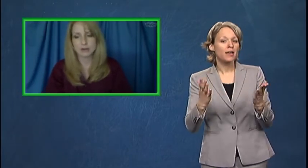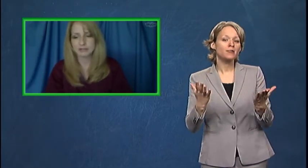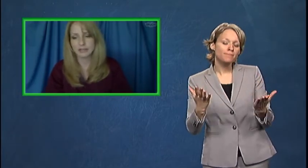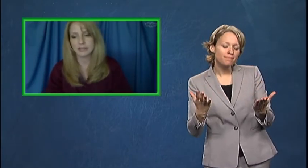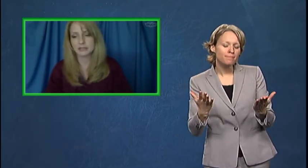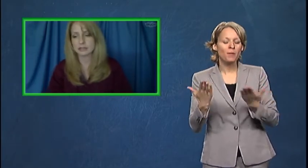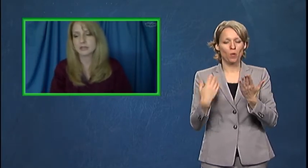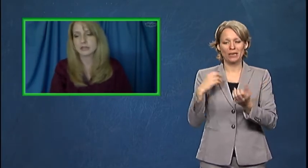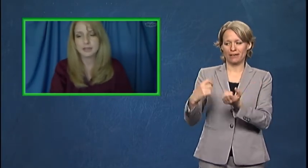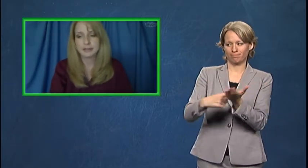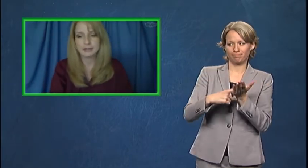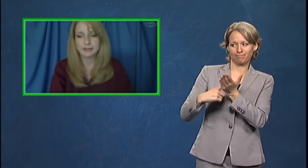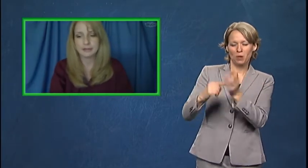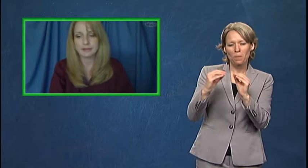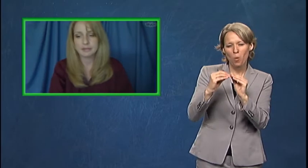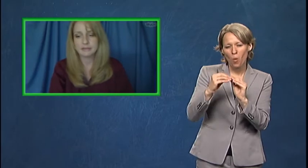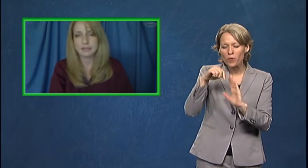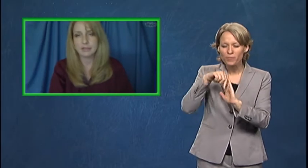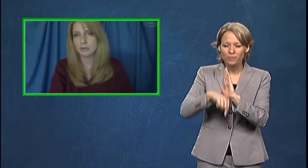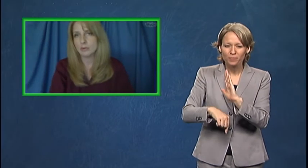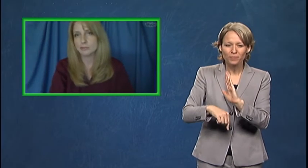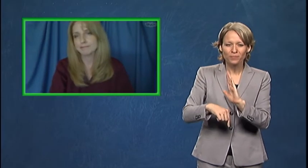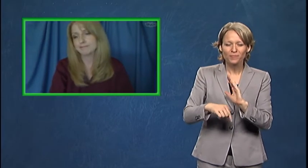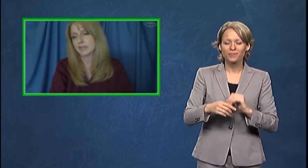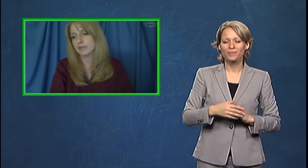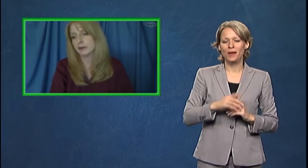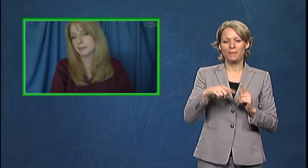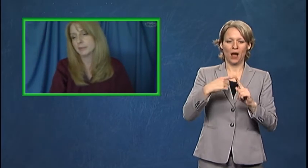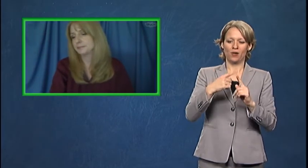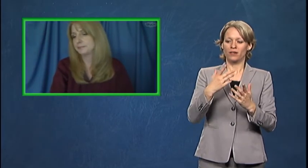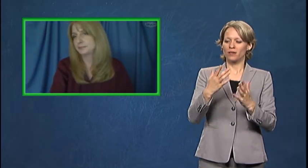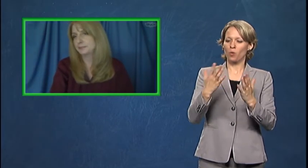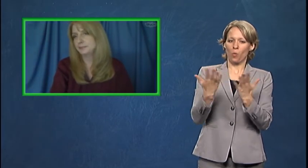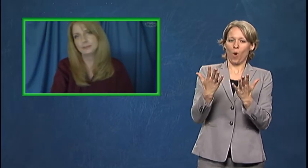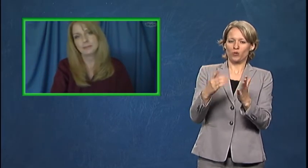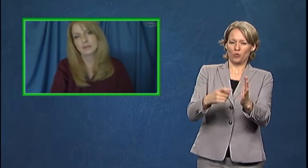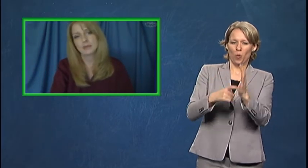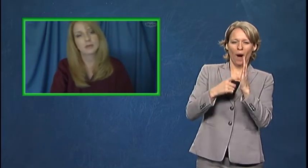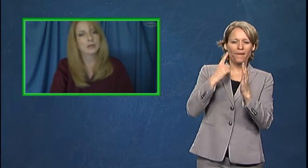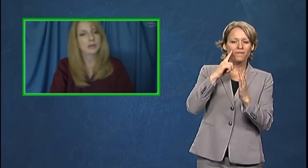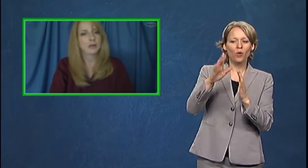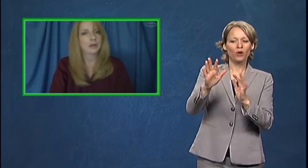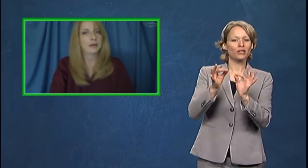interpreter qualifications in the video remote environment.